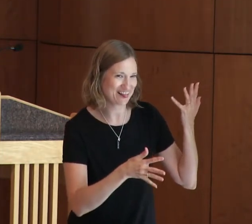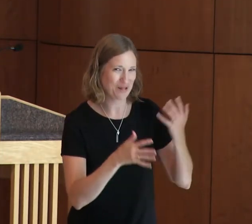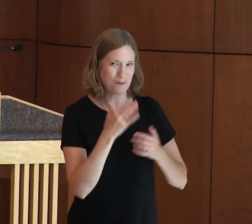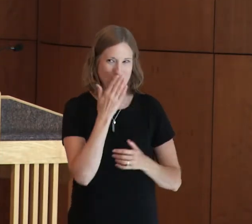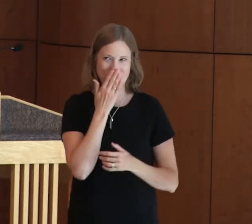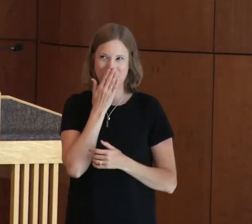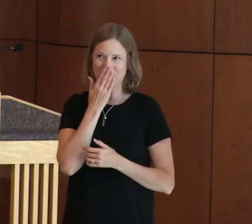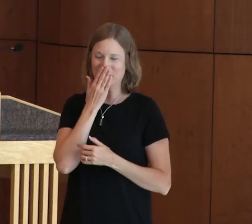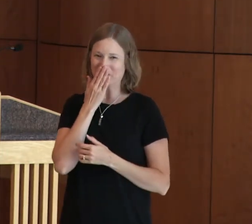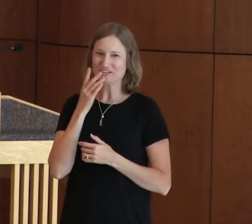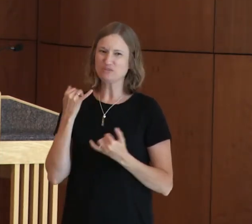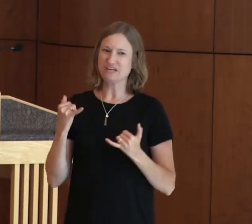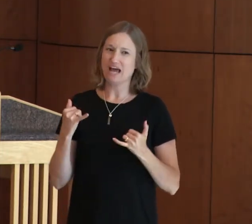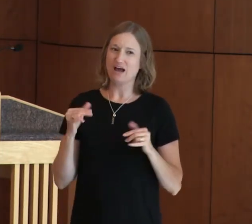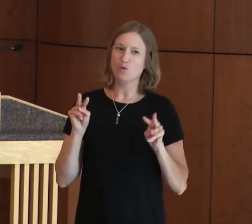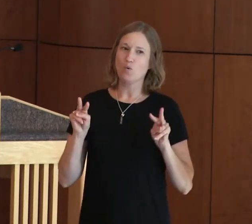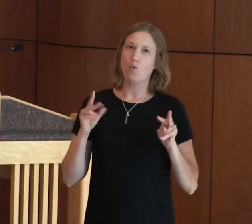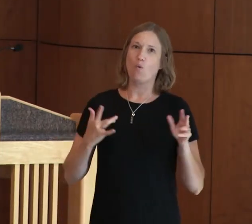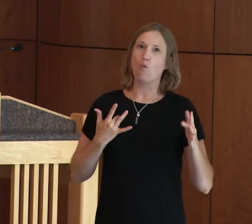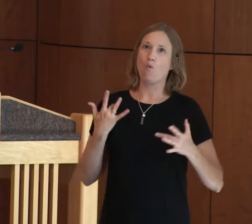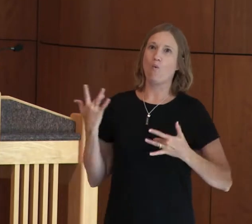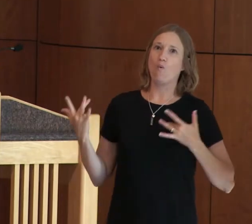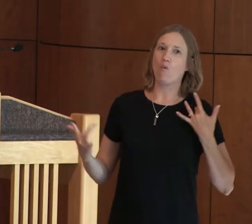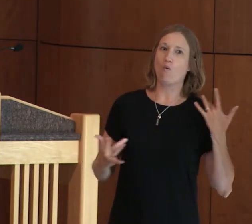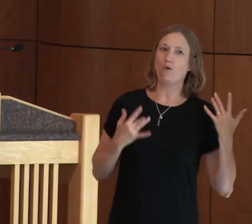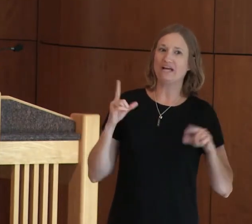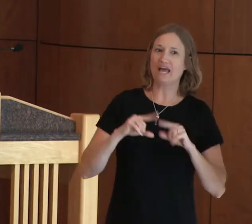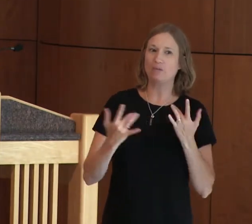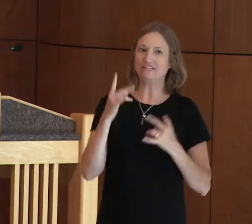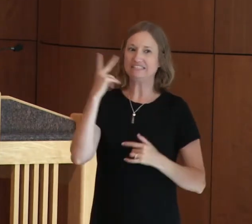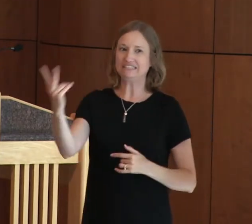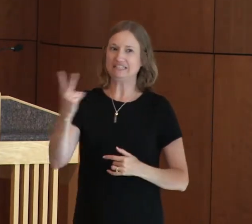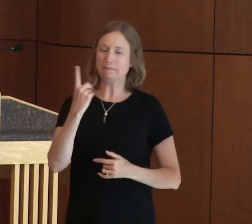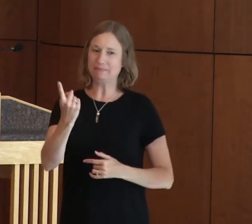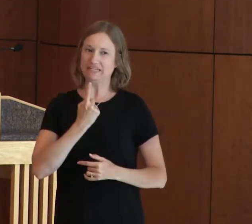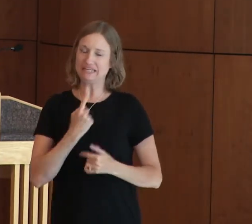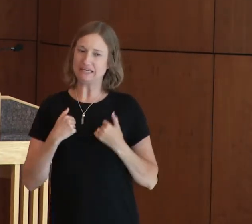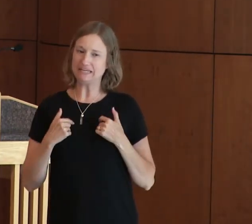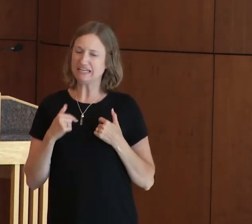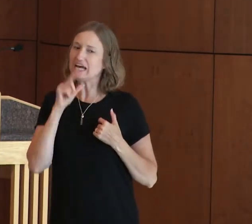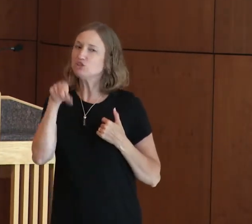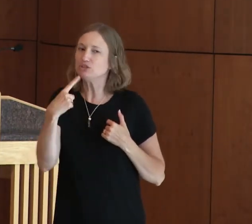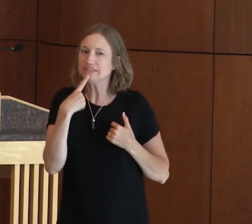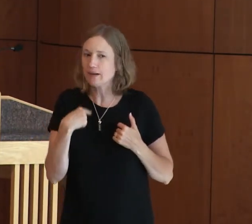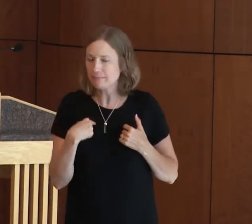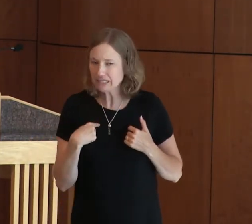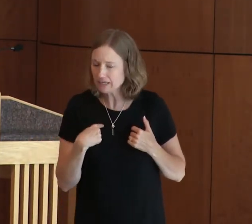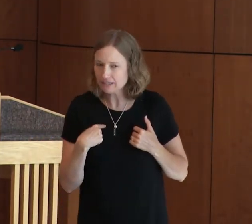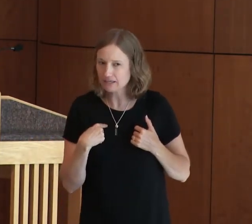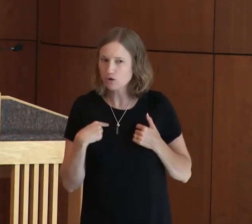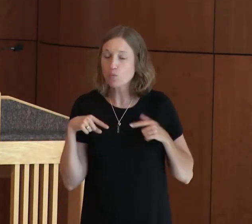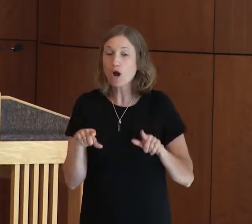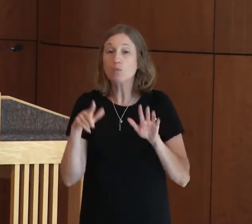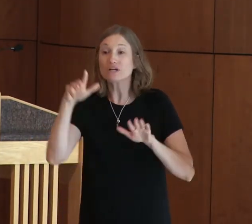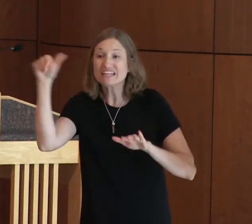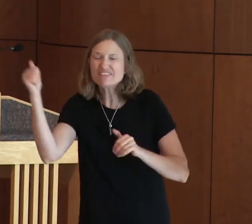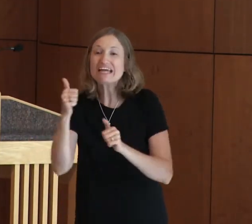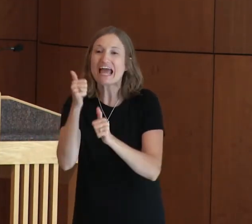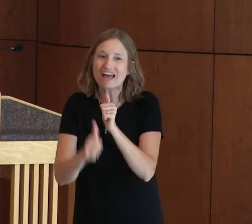So he is really excited to see me. But not just me, not just to tell me, as we're leaving, every single person who comes down the